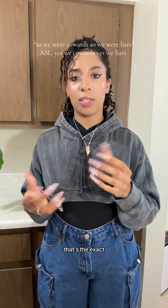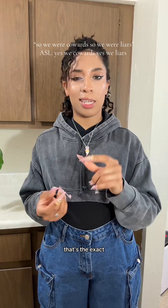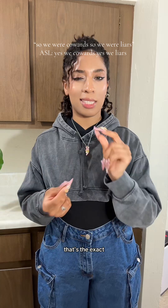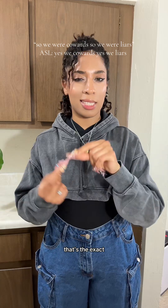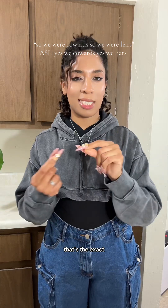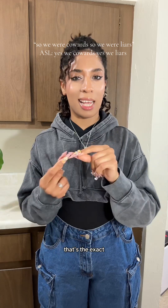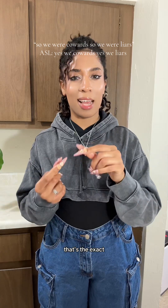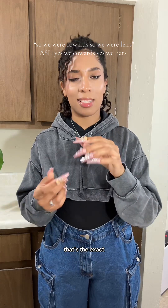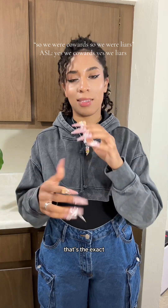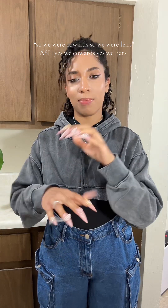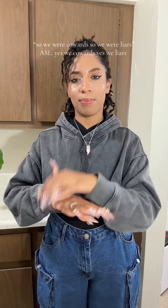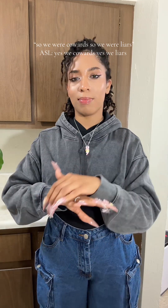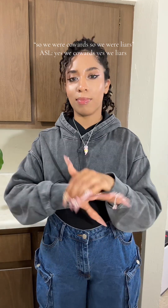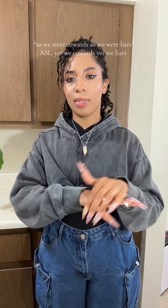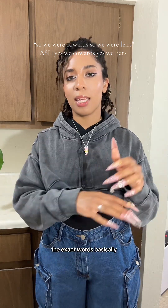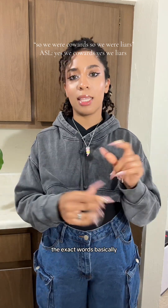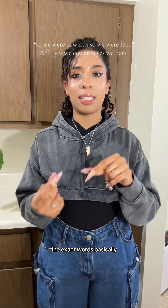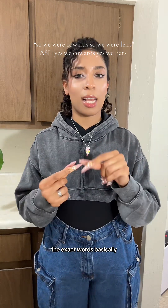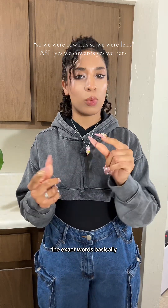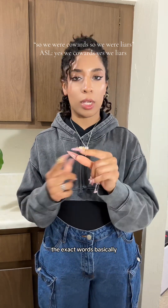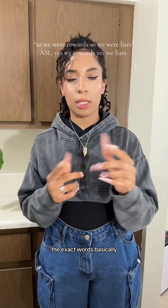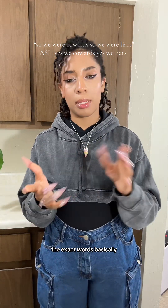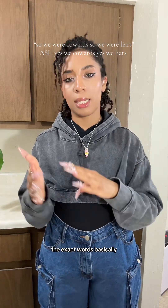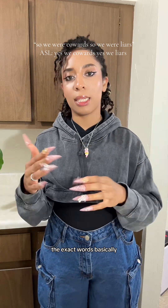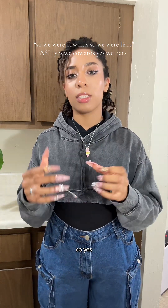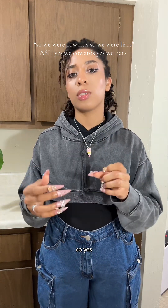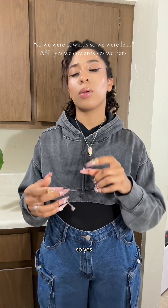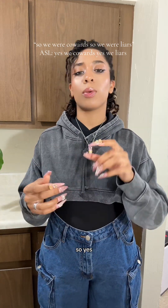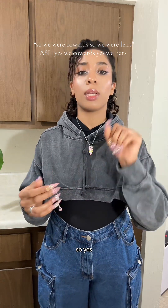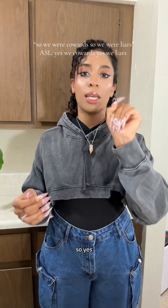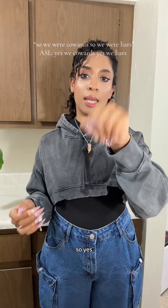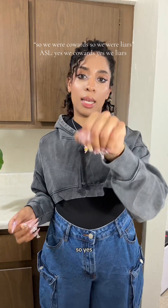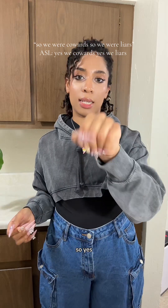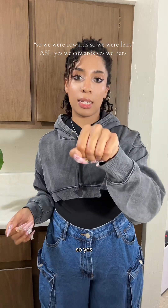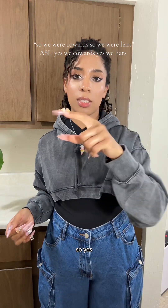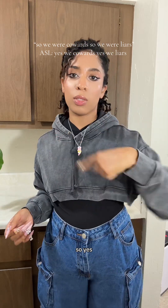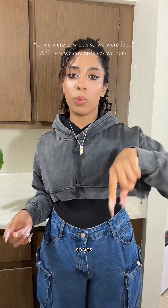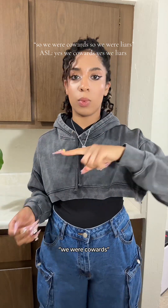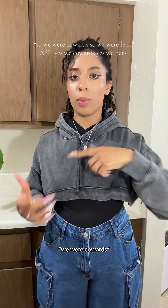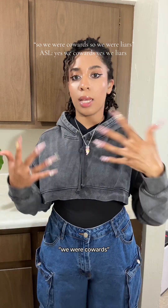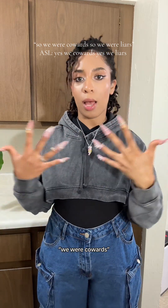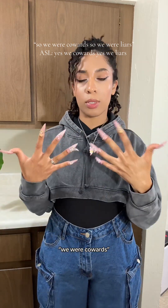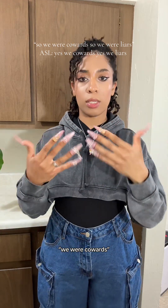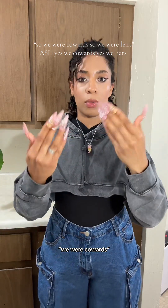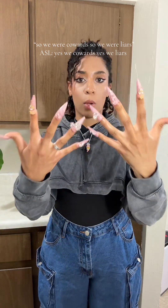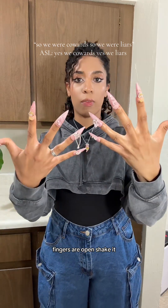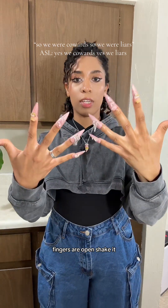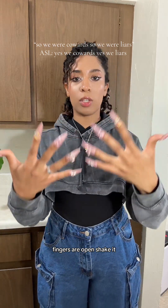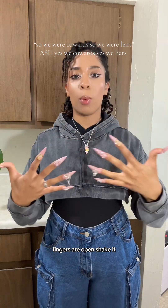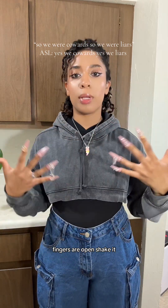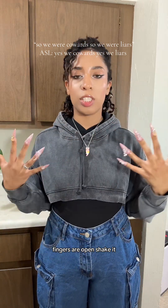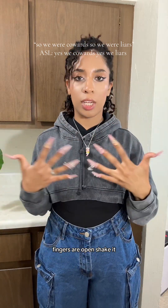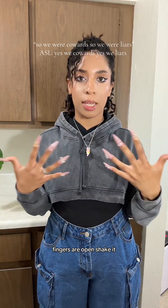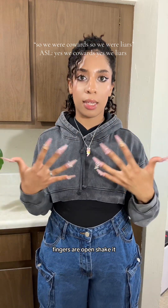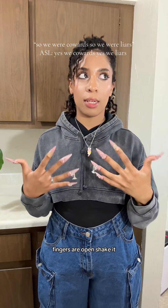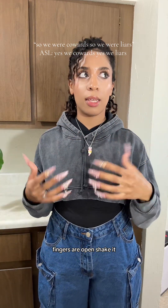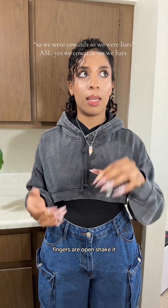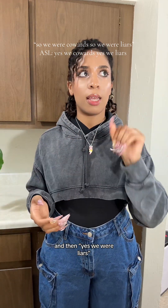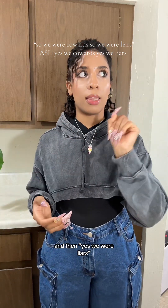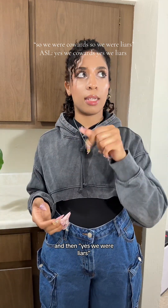That's the exact words basically. So yes, Viva Carols, fingers are open, shake it. And then there's